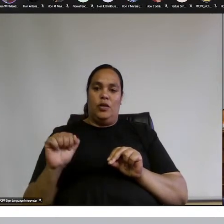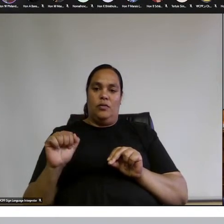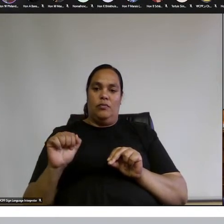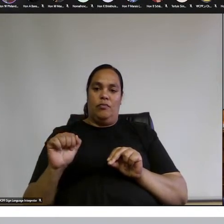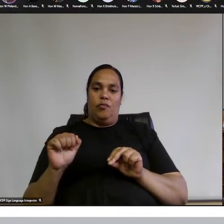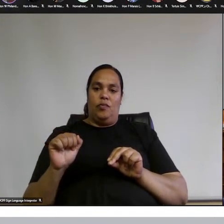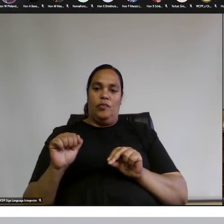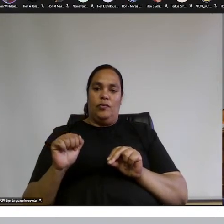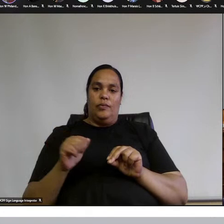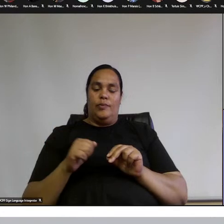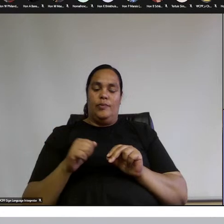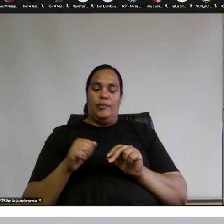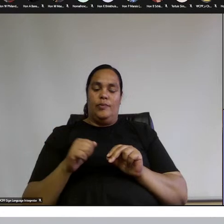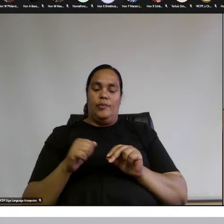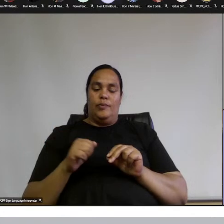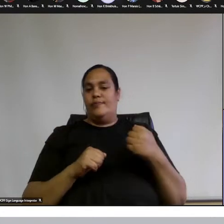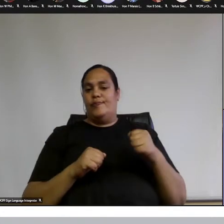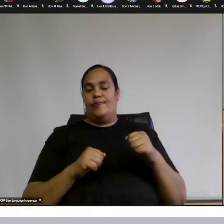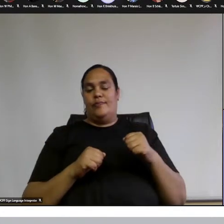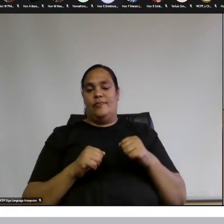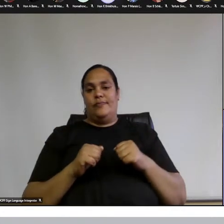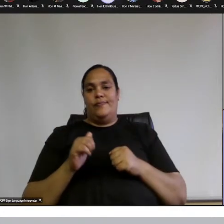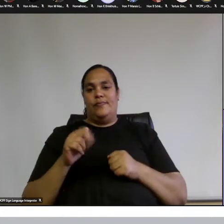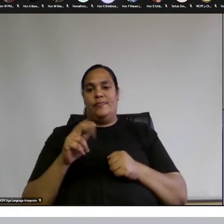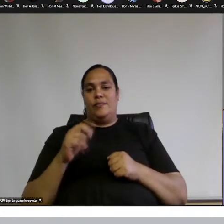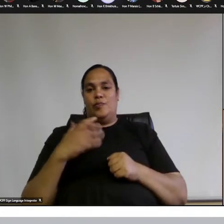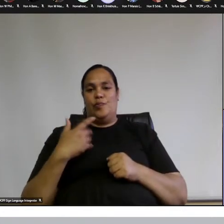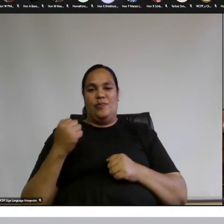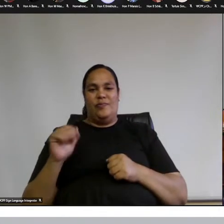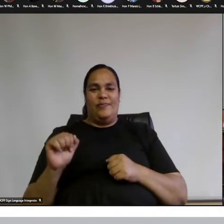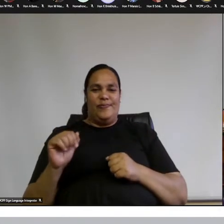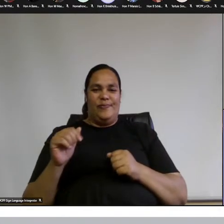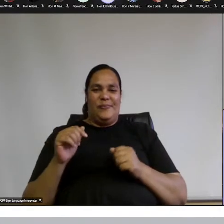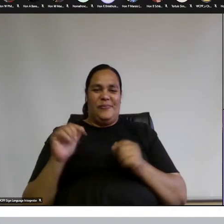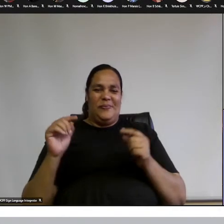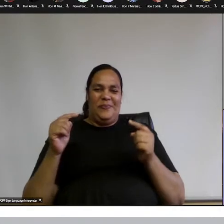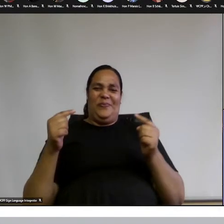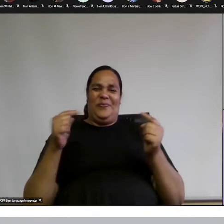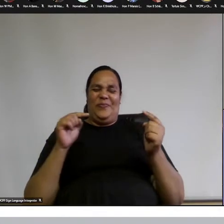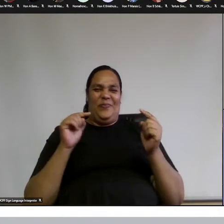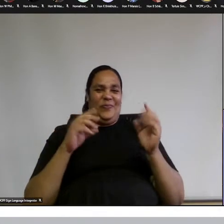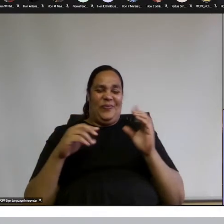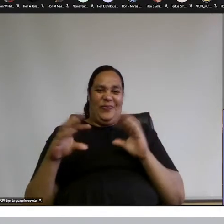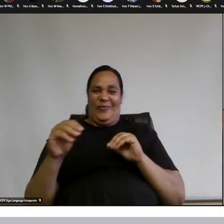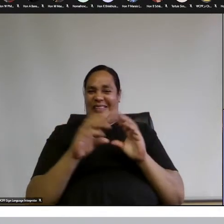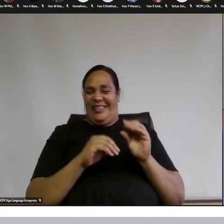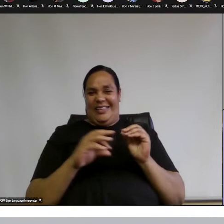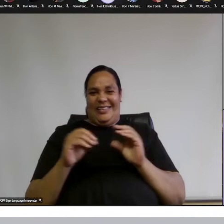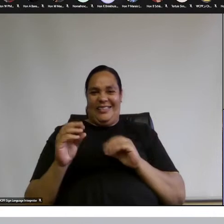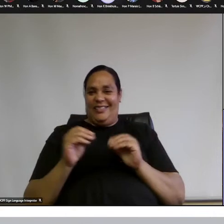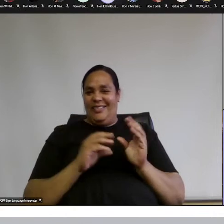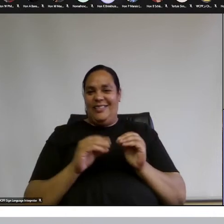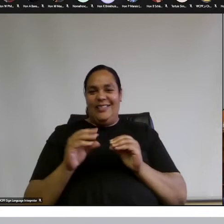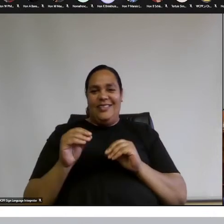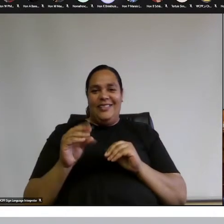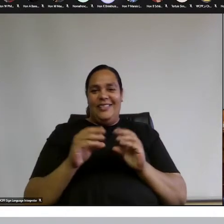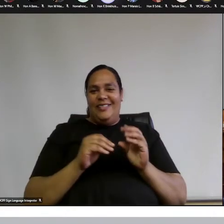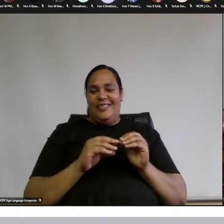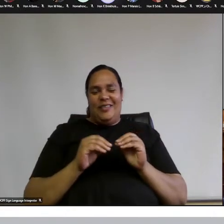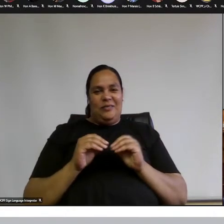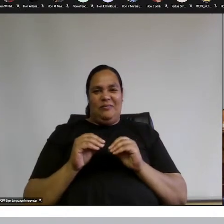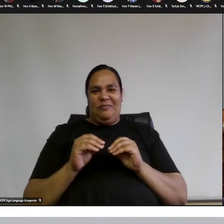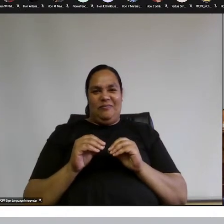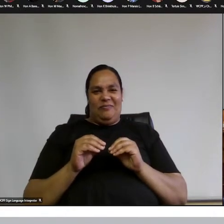No objection. Yes, the Yes. ANC object. We object. Order. Al Jama Objection. Thank you, Al honourable members. Jama object,